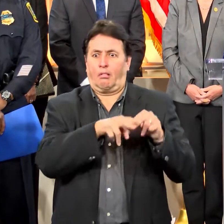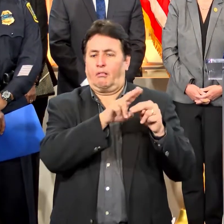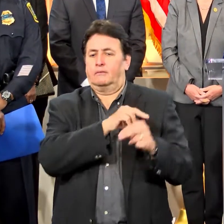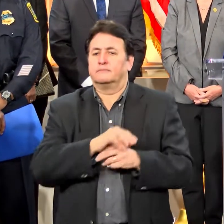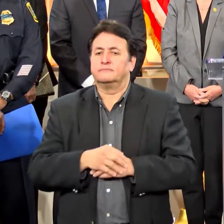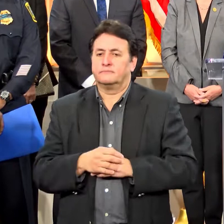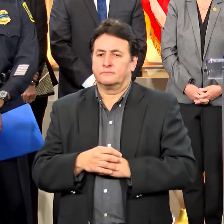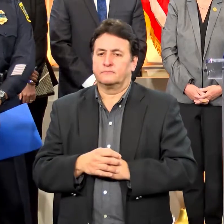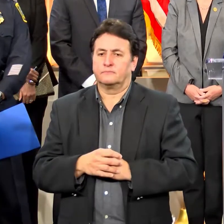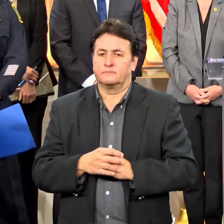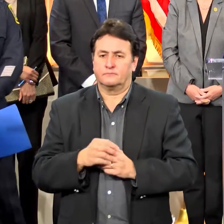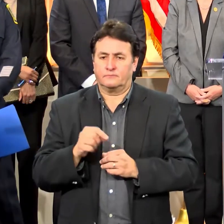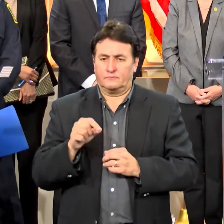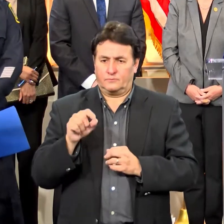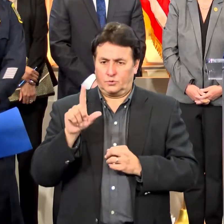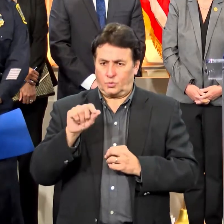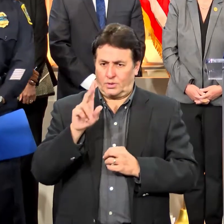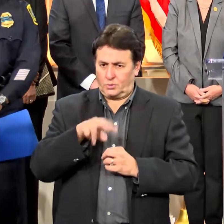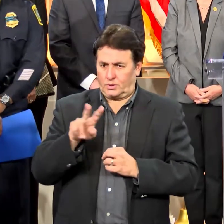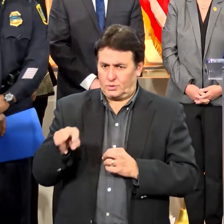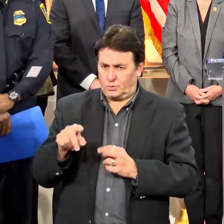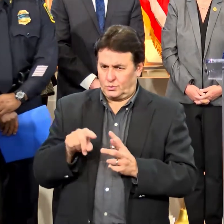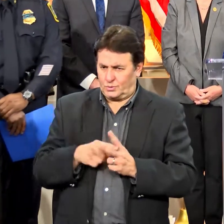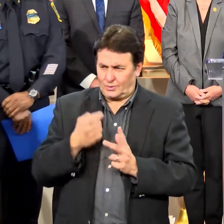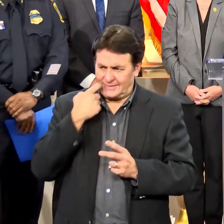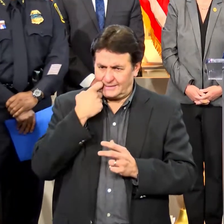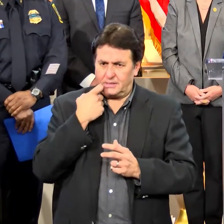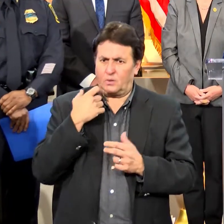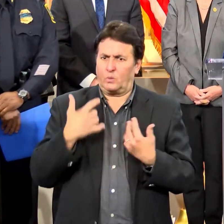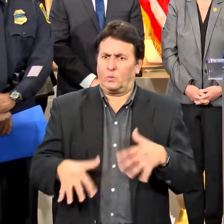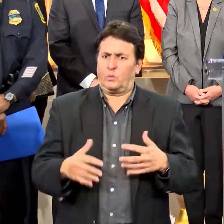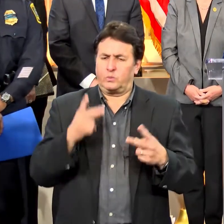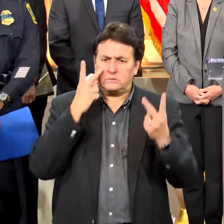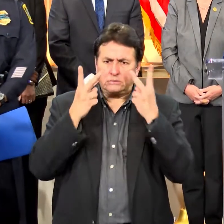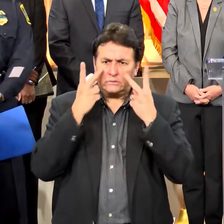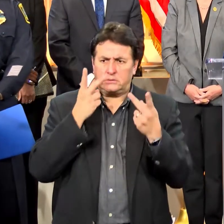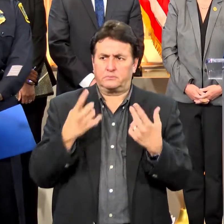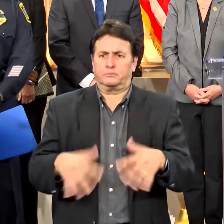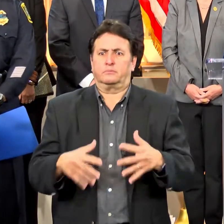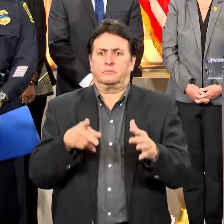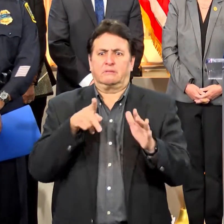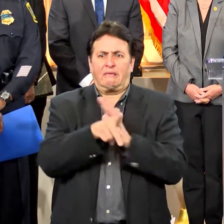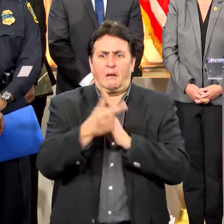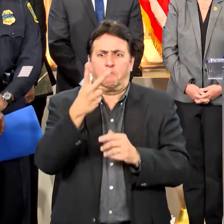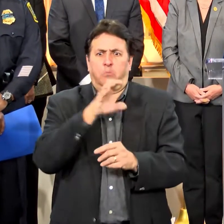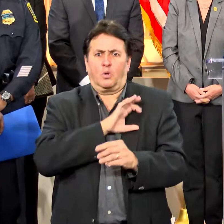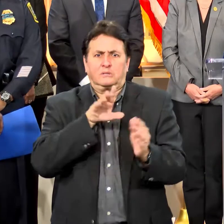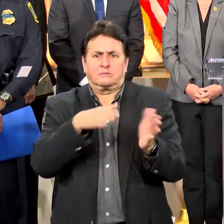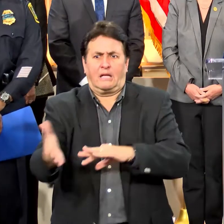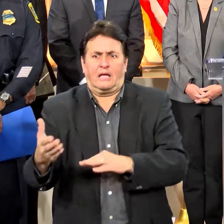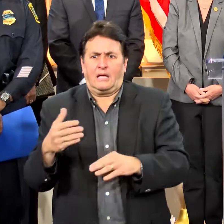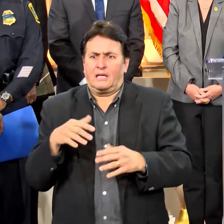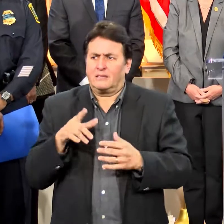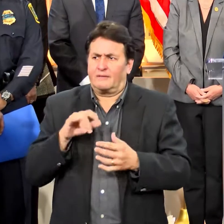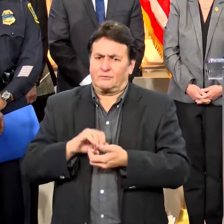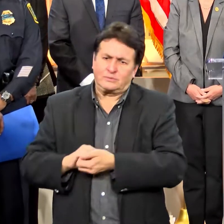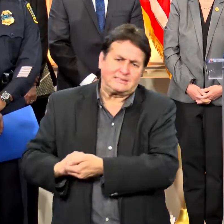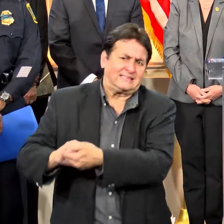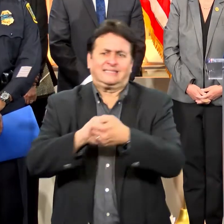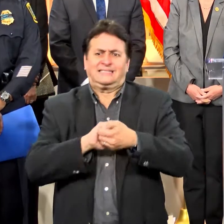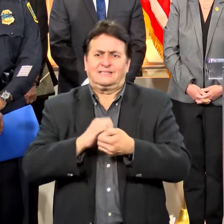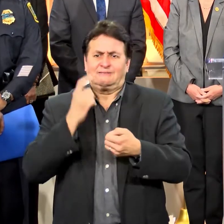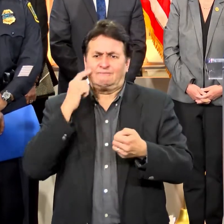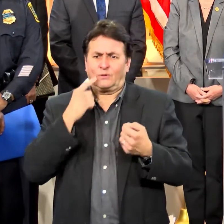police officers and citizens, is a sobering reminder that we must collectively strive for excellence as a